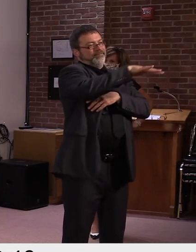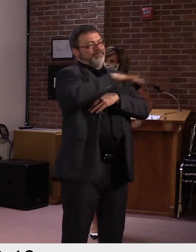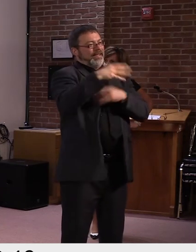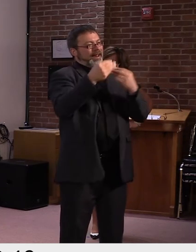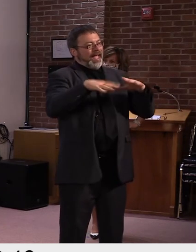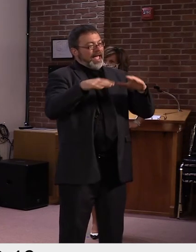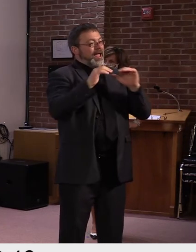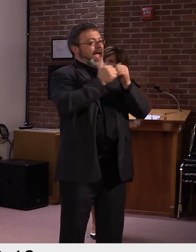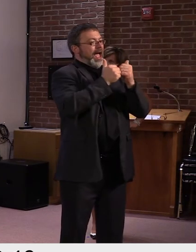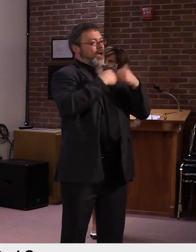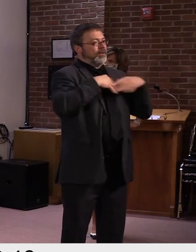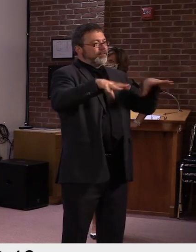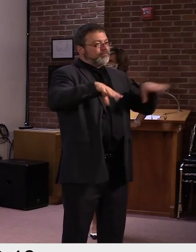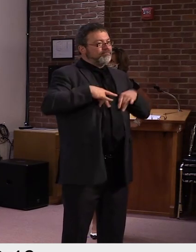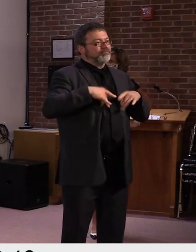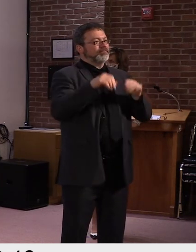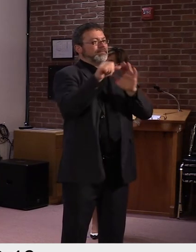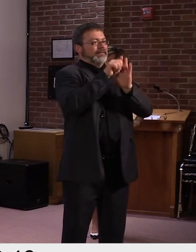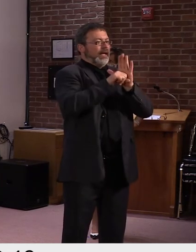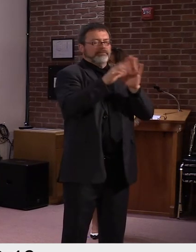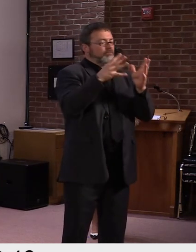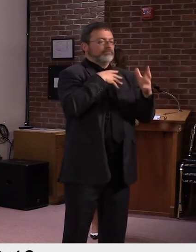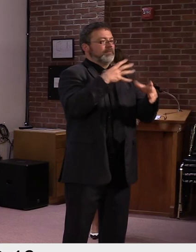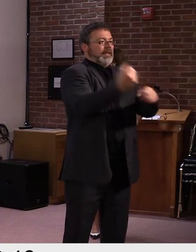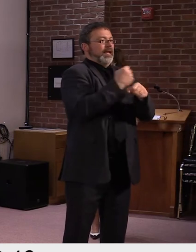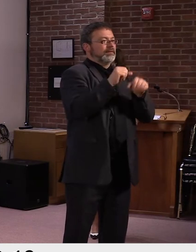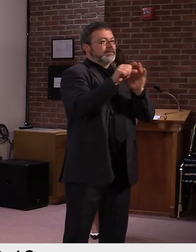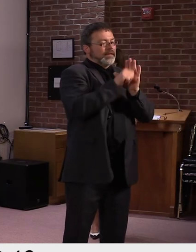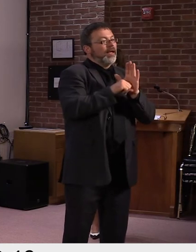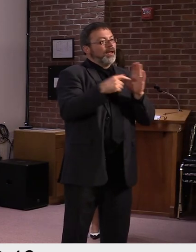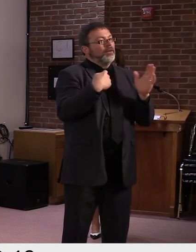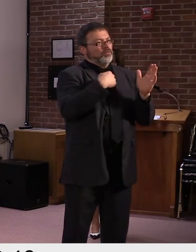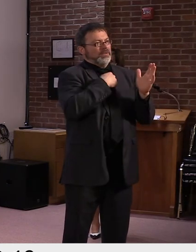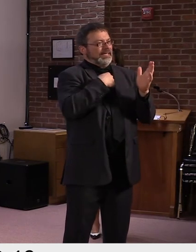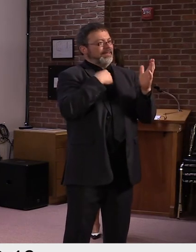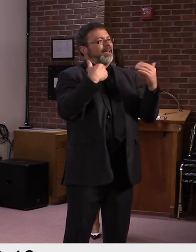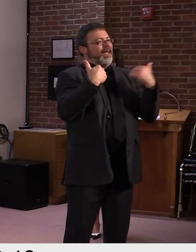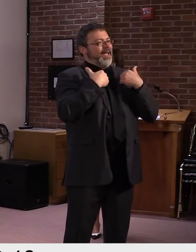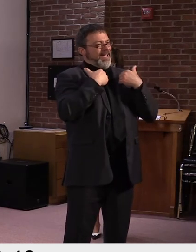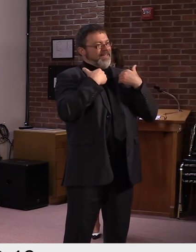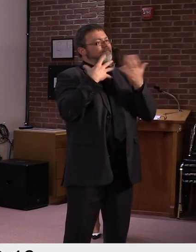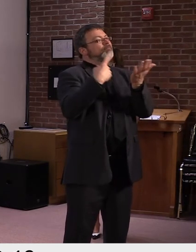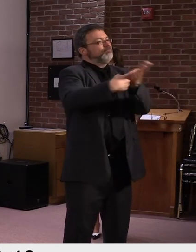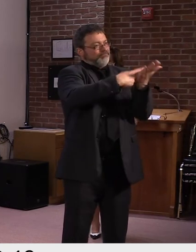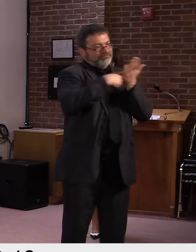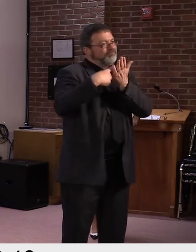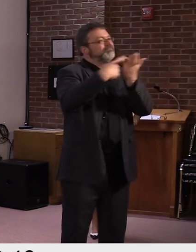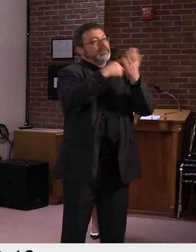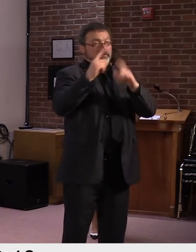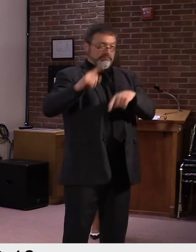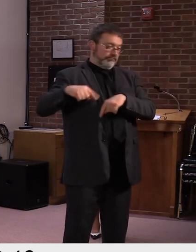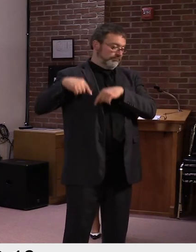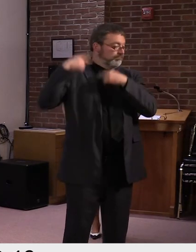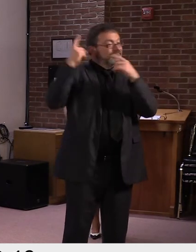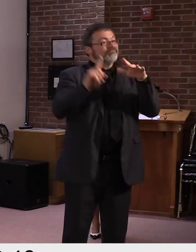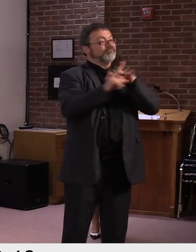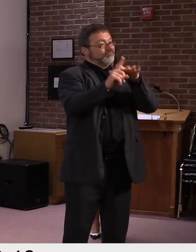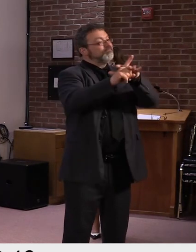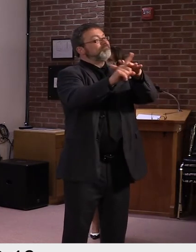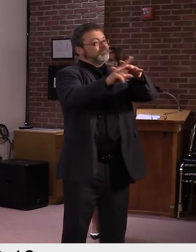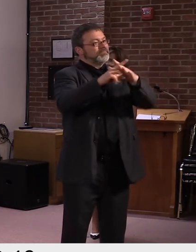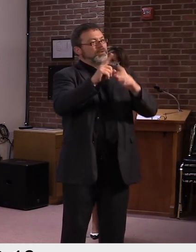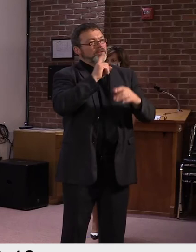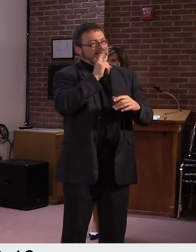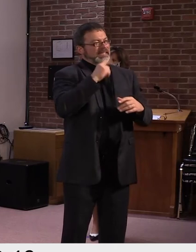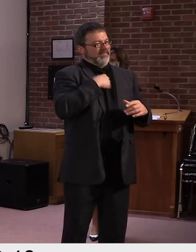name. It's something we've had active conversations about before, and I'm sure we'll going forward.